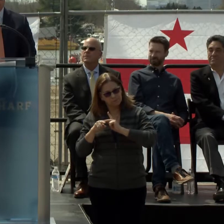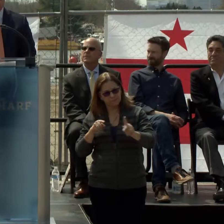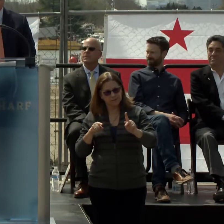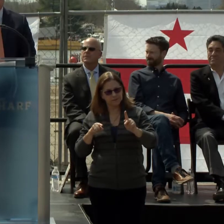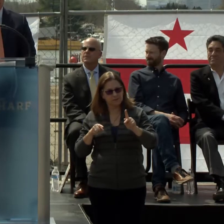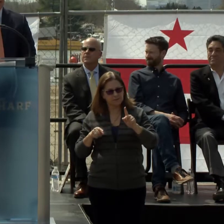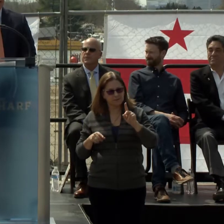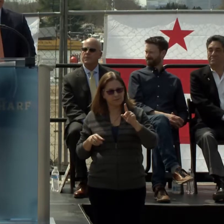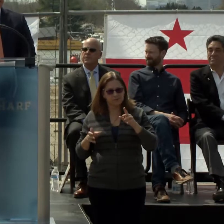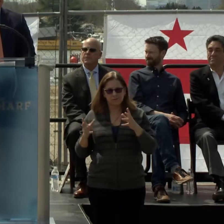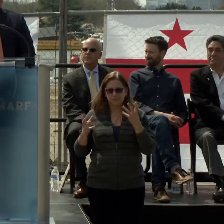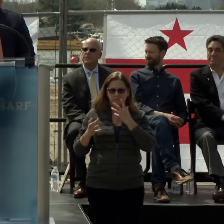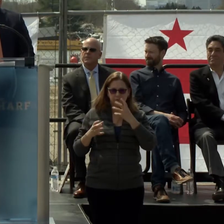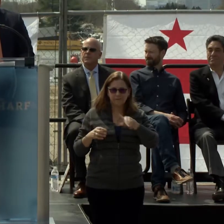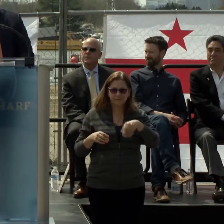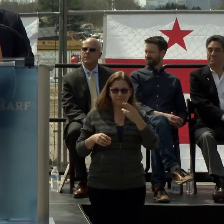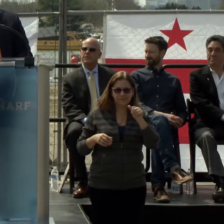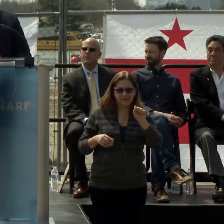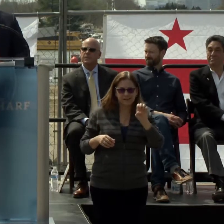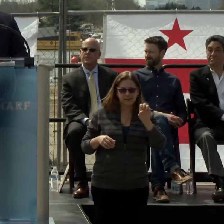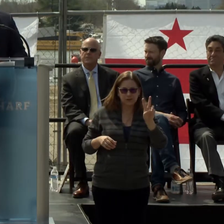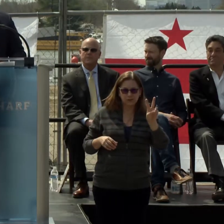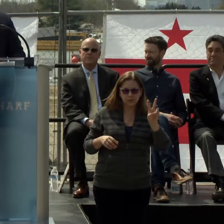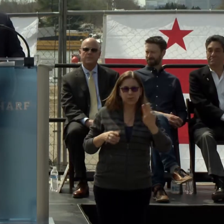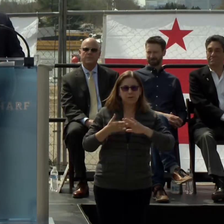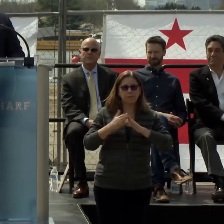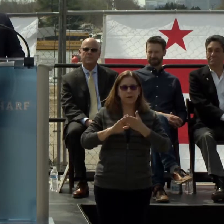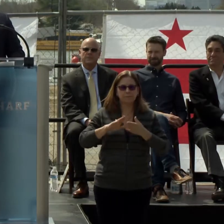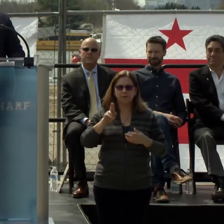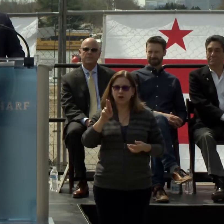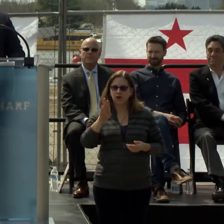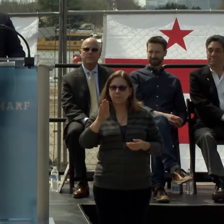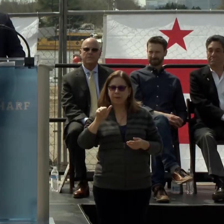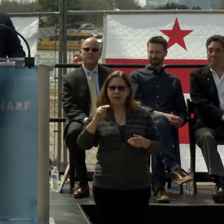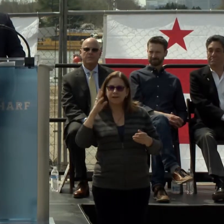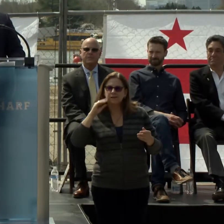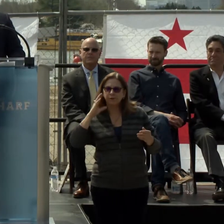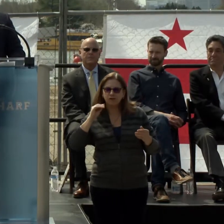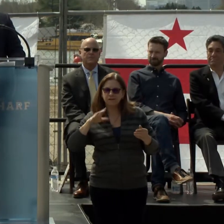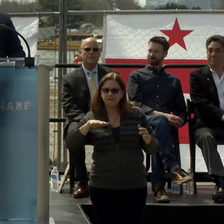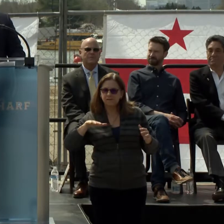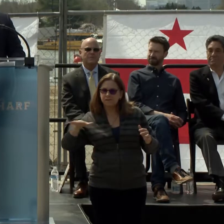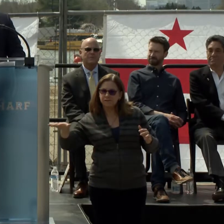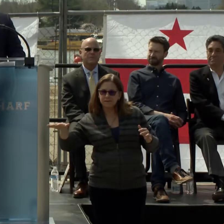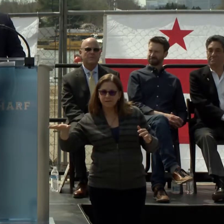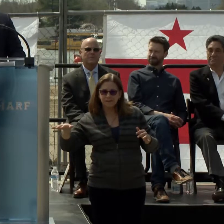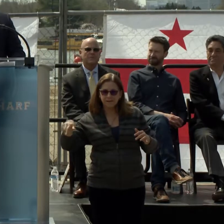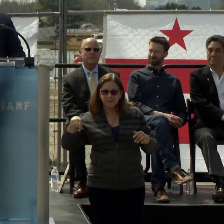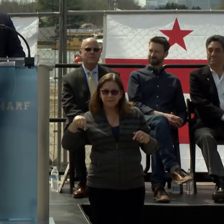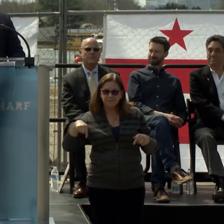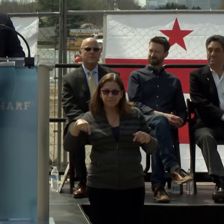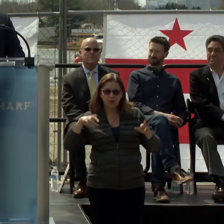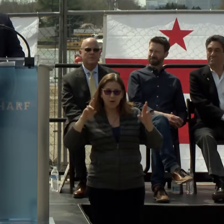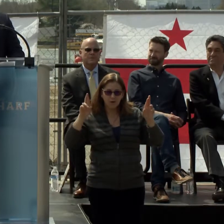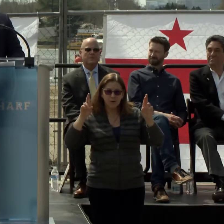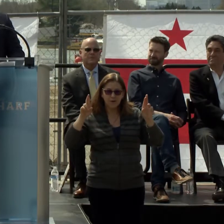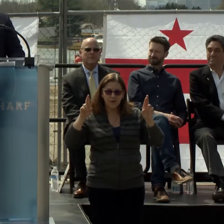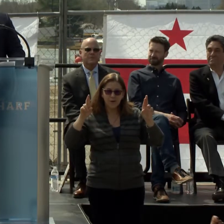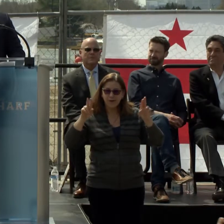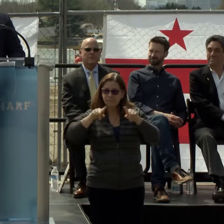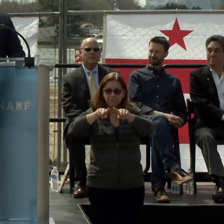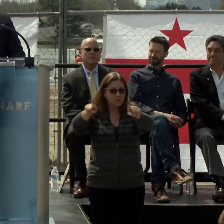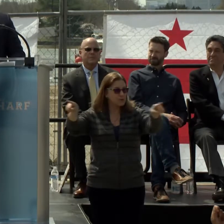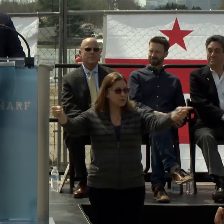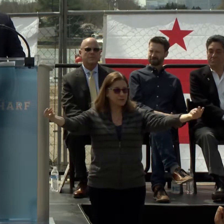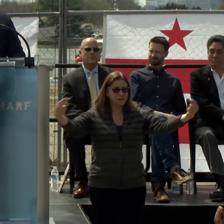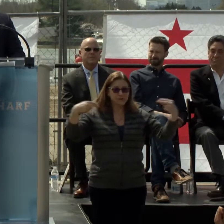urban experience as Phase 1 has already proven to be. In closing, I hope you'll join me in celebrating the Wharf as it exists today